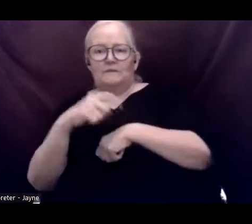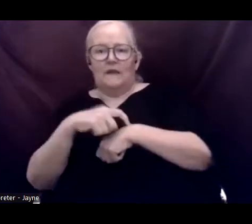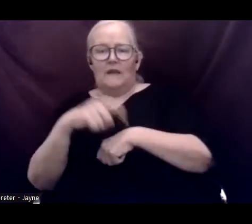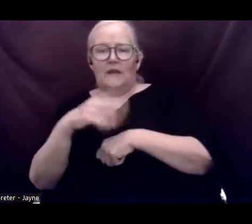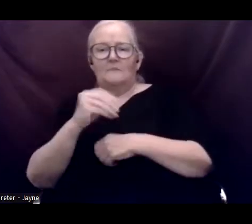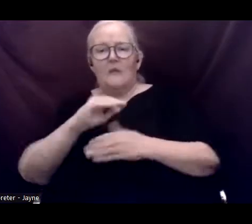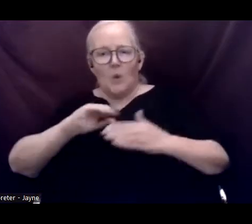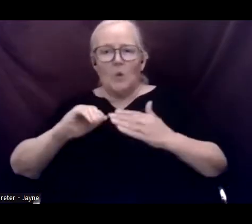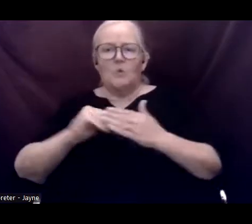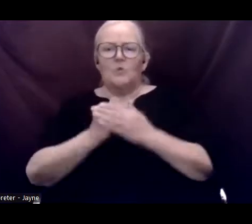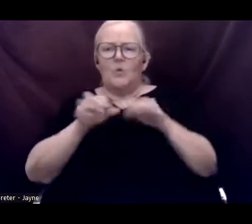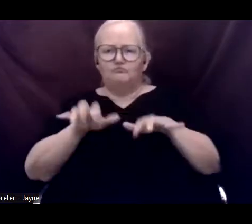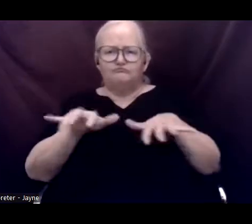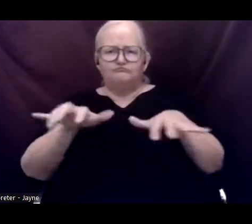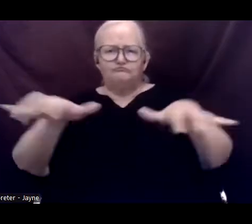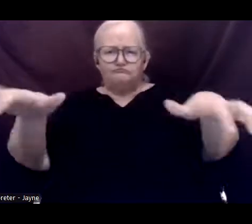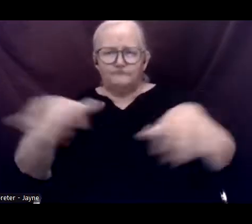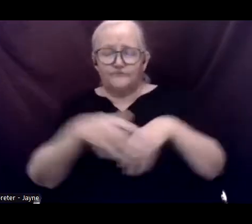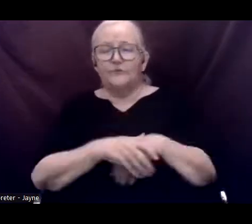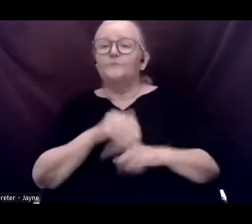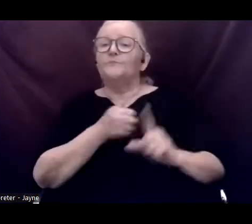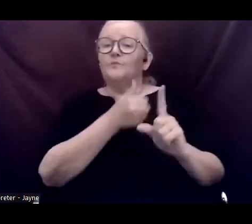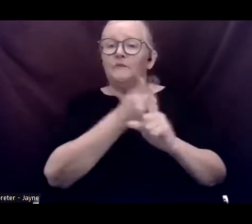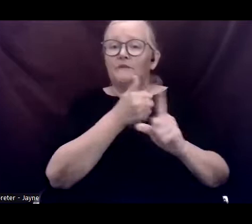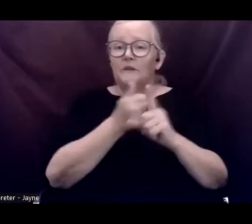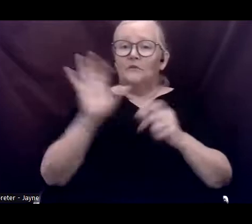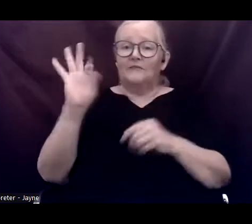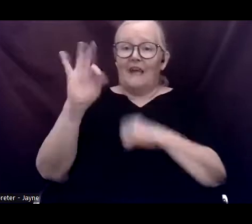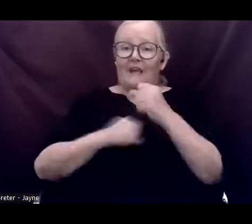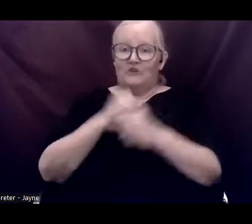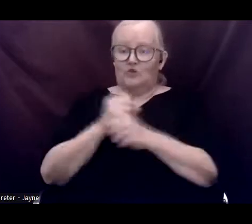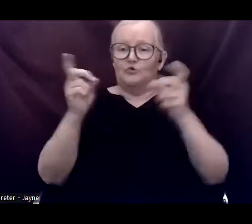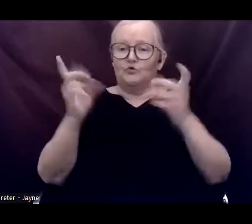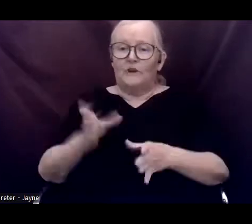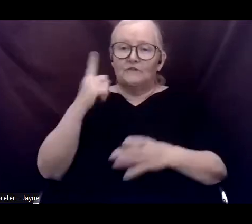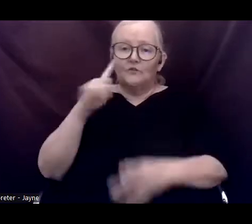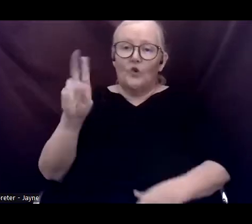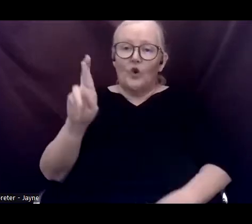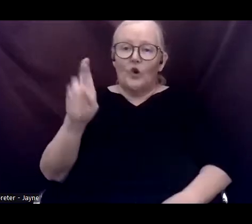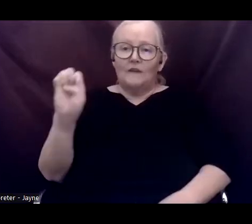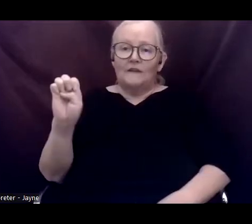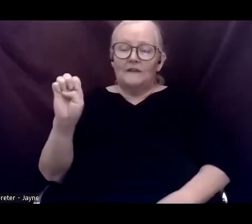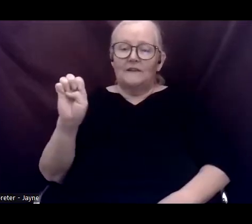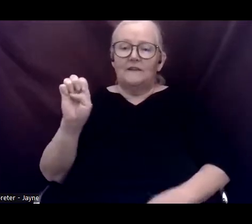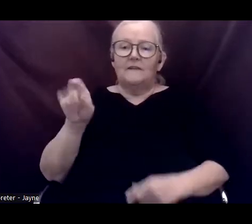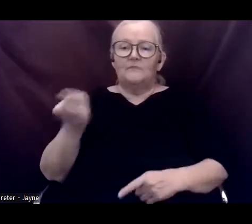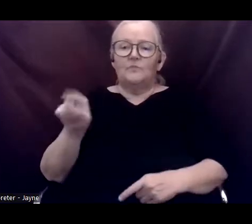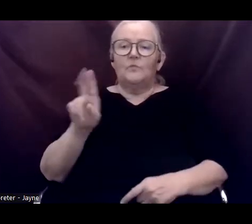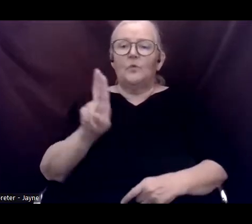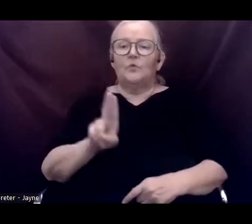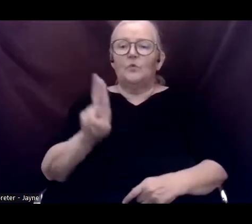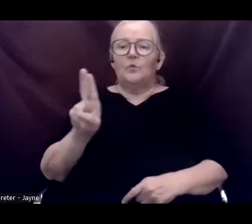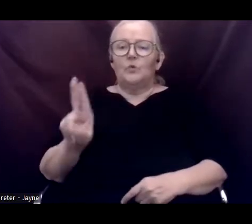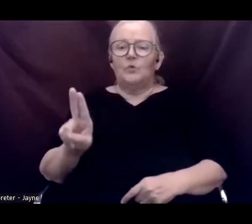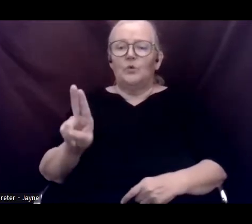growth. Lora served for 9 years as Director of Religious Education at the Unitarian